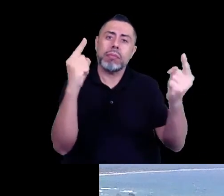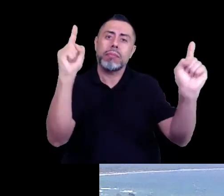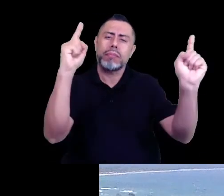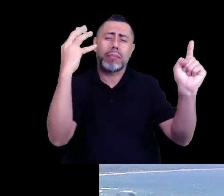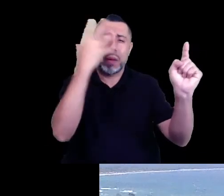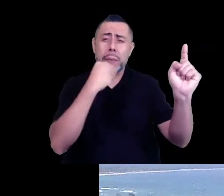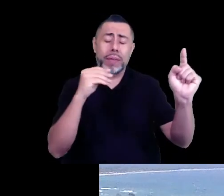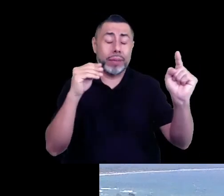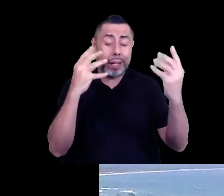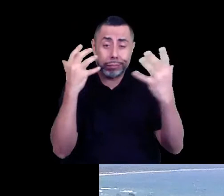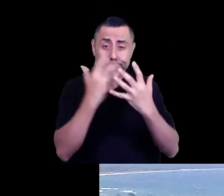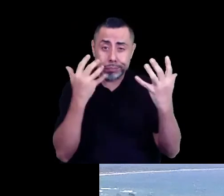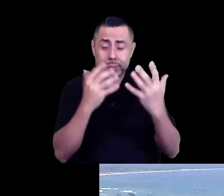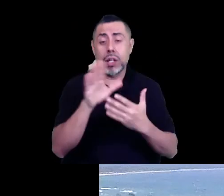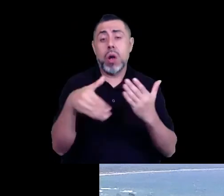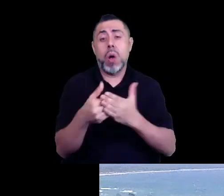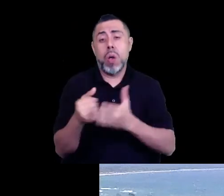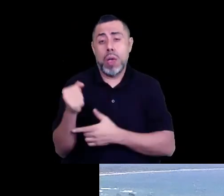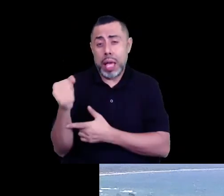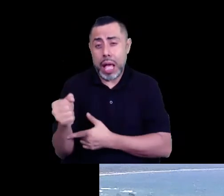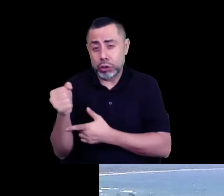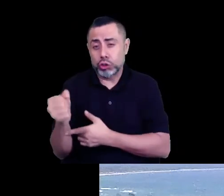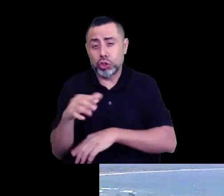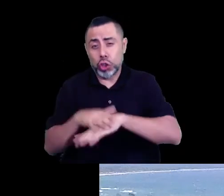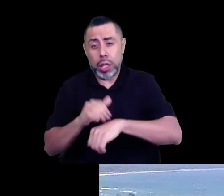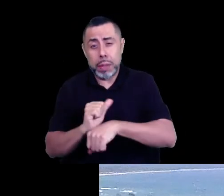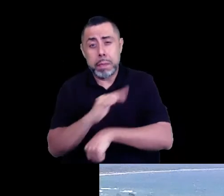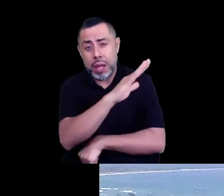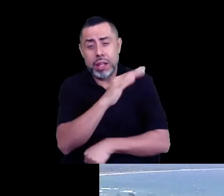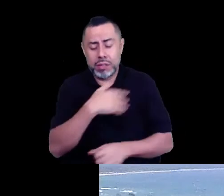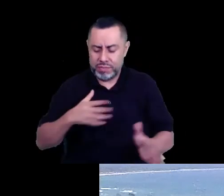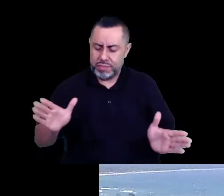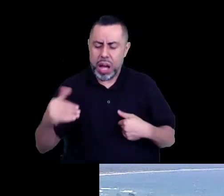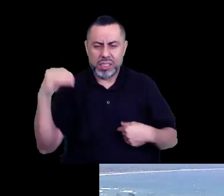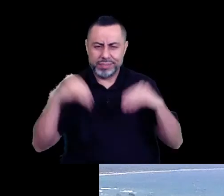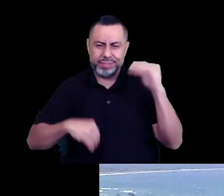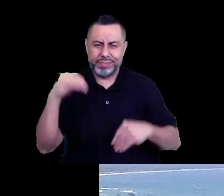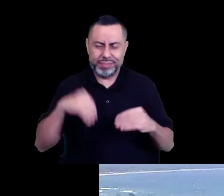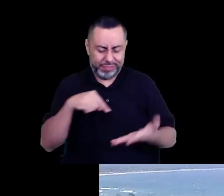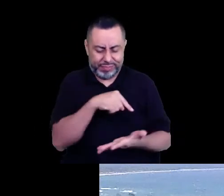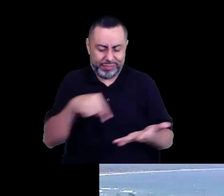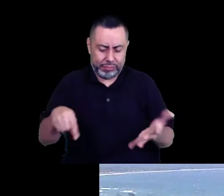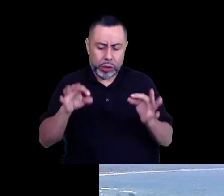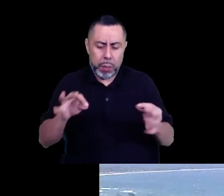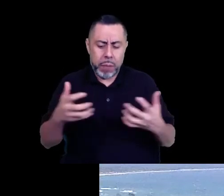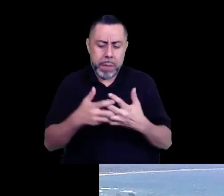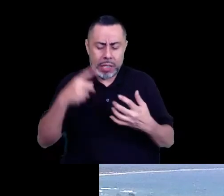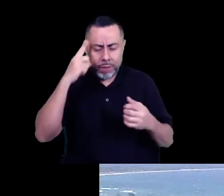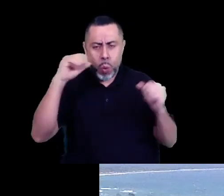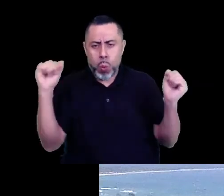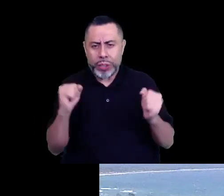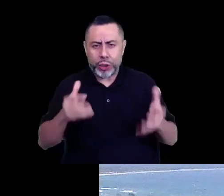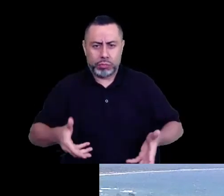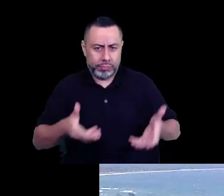all got a box with needs for the wintertime, and we were able to deliver more 55-gallon water